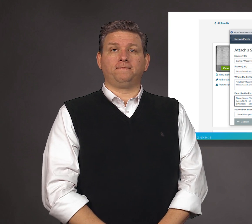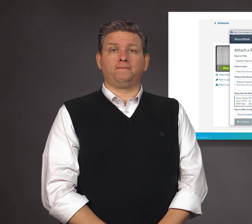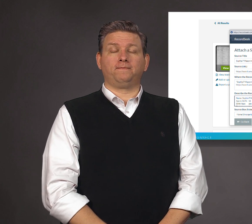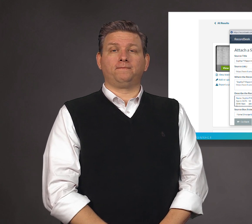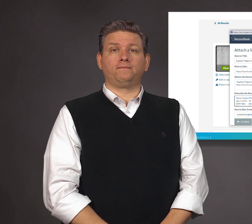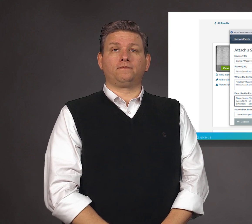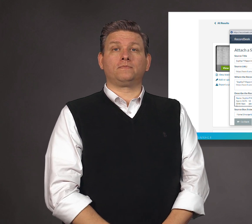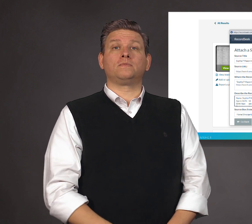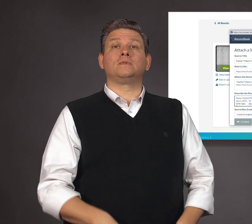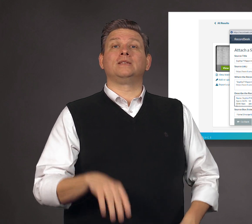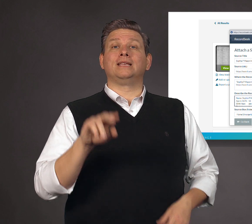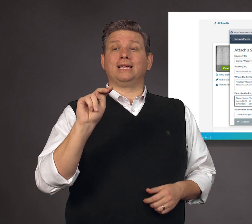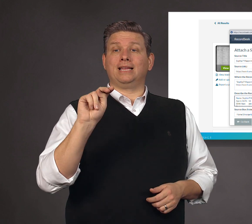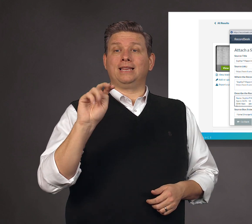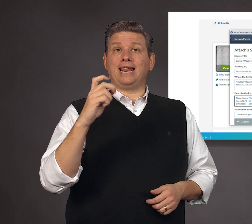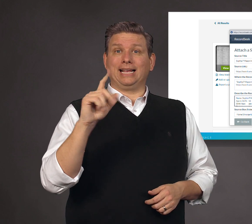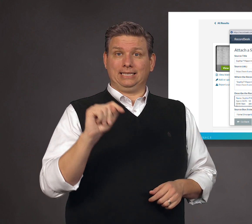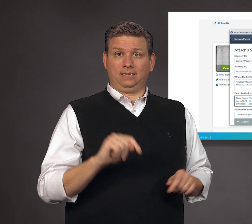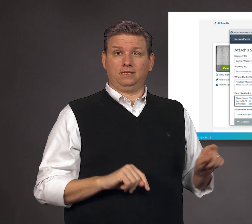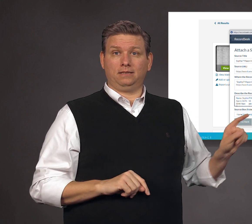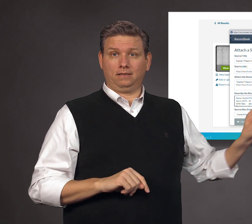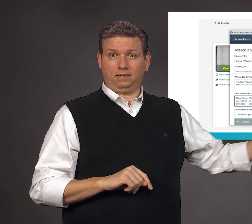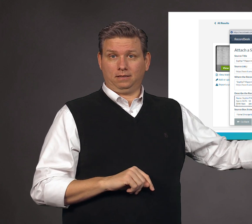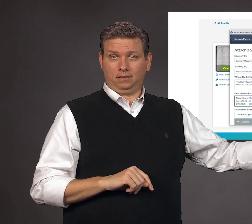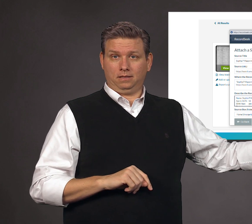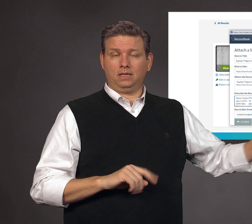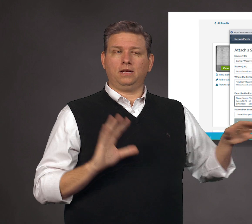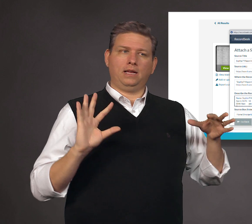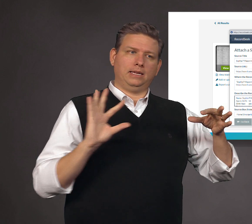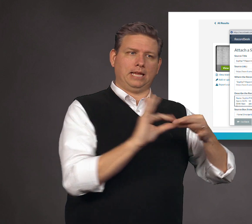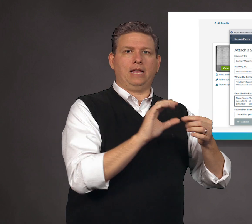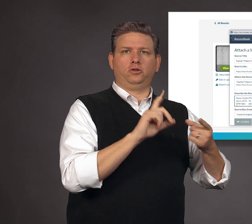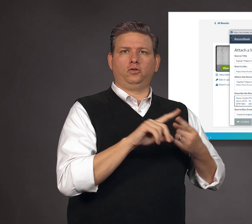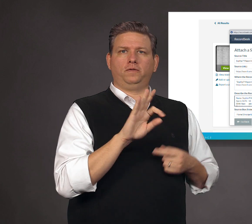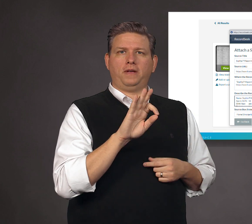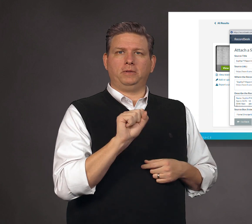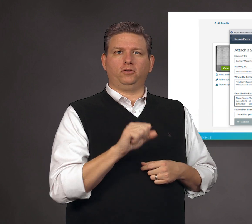Click Next to attach the record to Sophia's profile at FamilySearch.